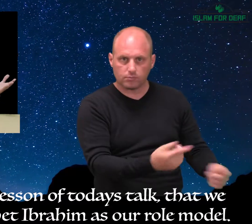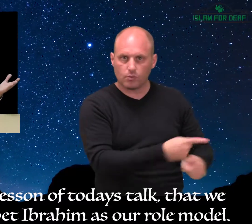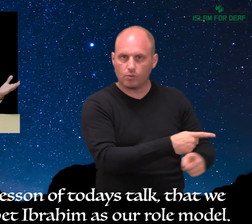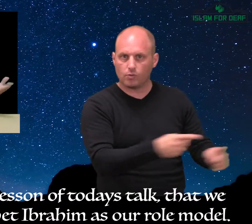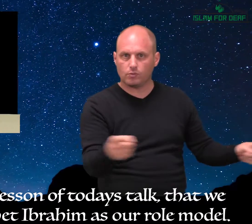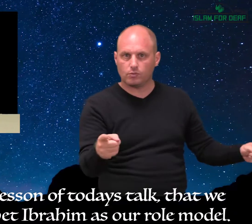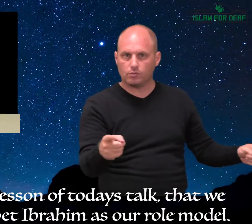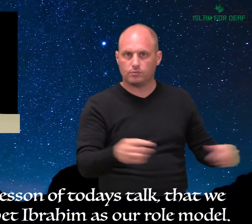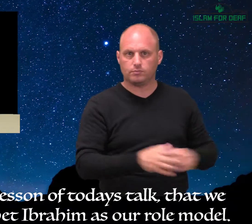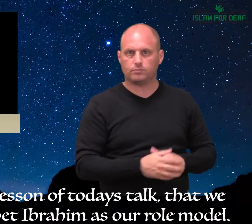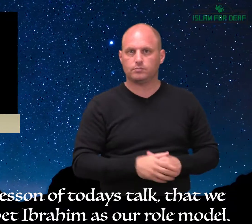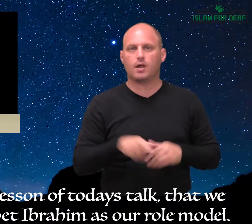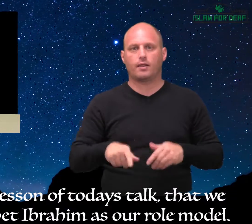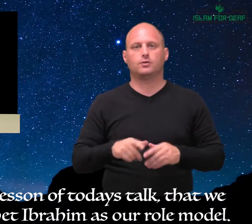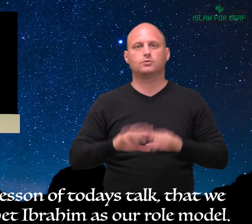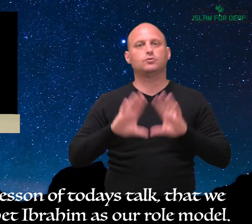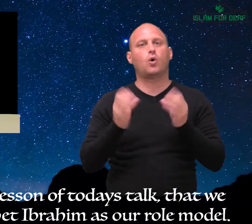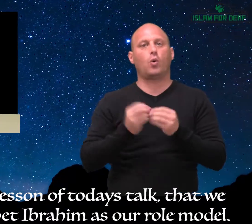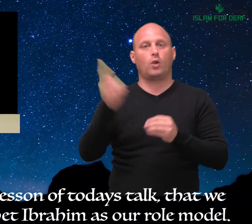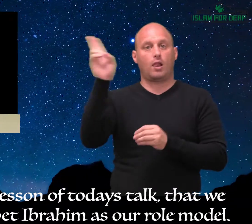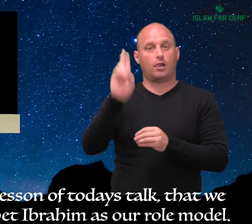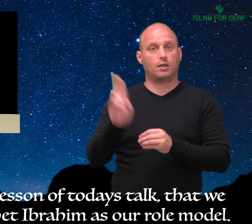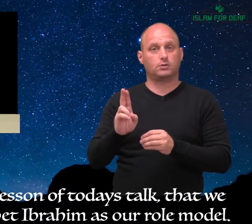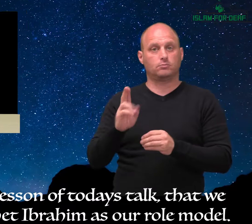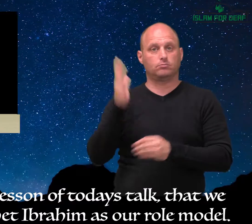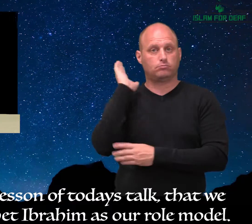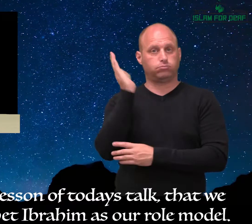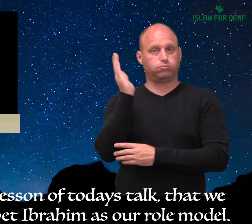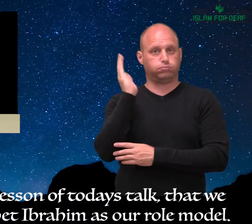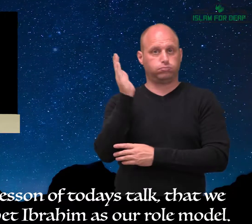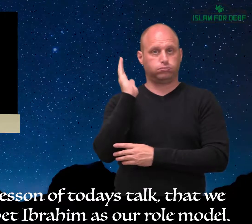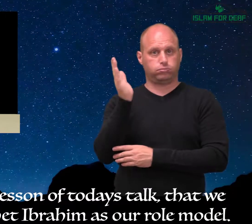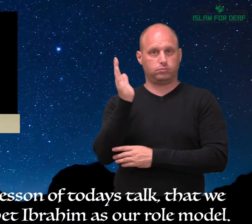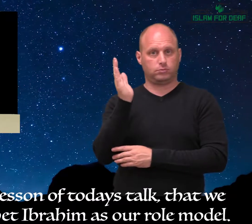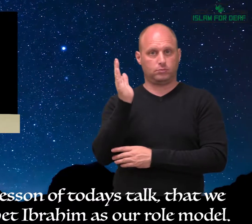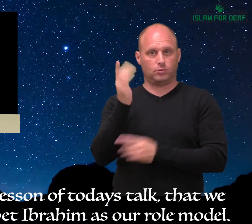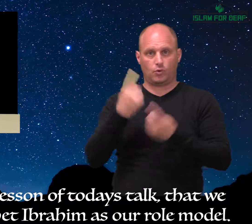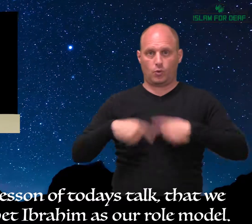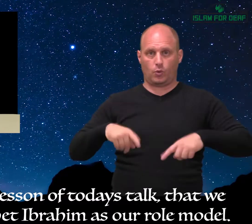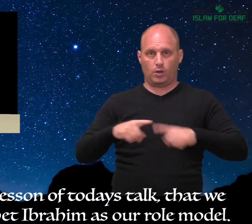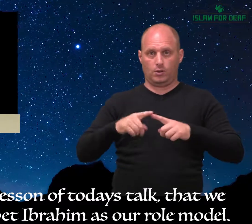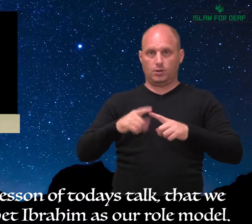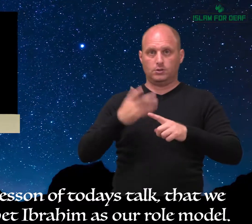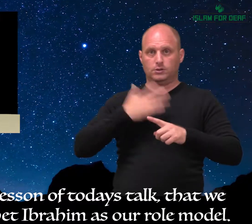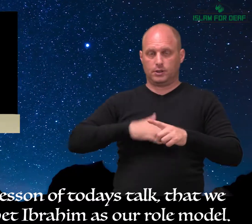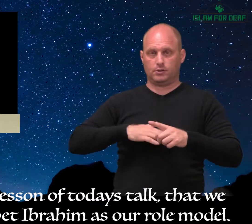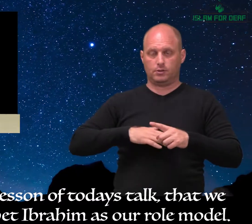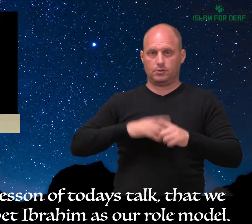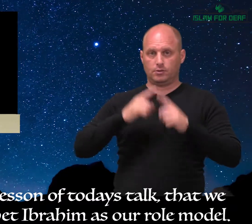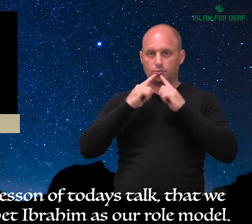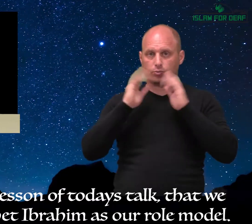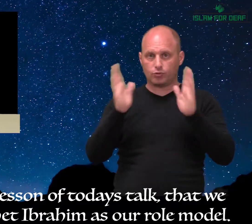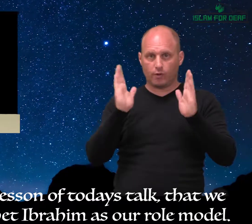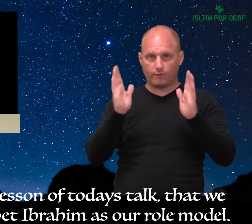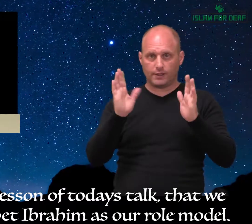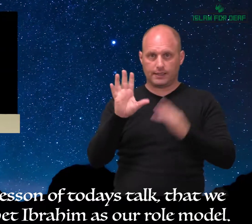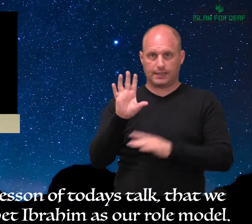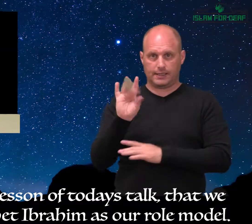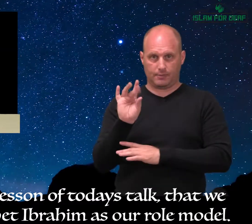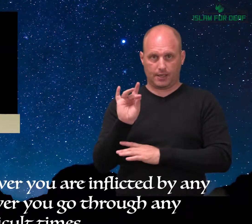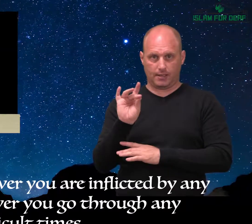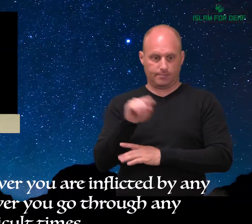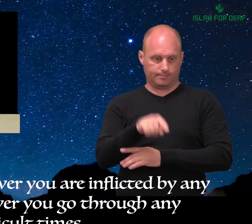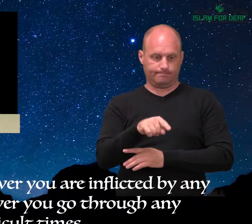lesson of today's talk, that we need to take Prophet Ibrahim as our role model.